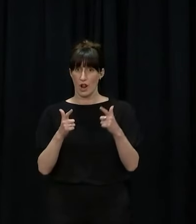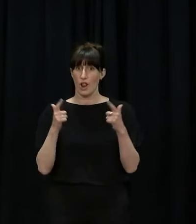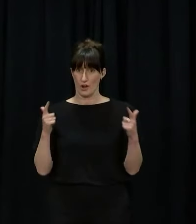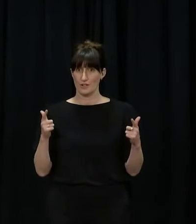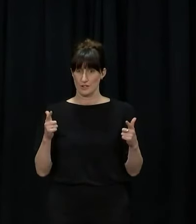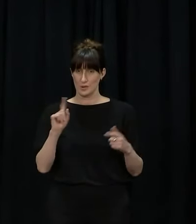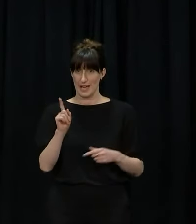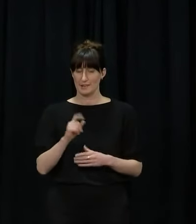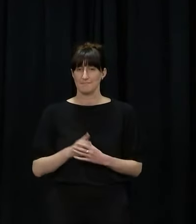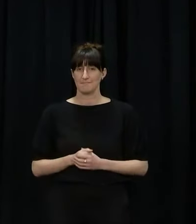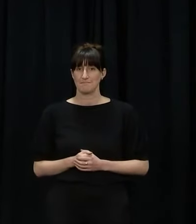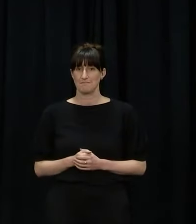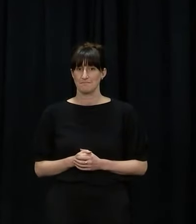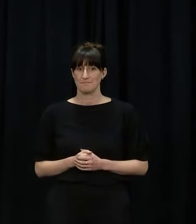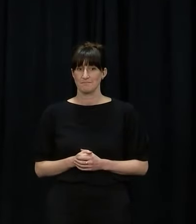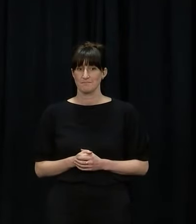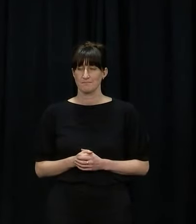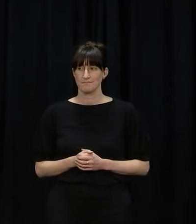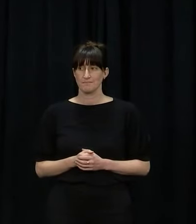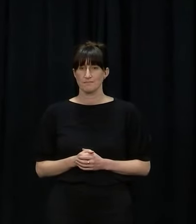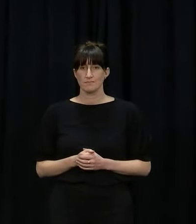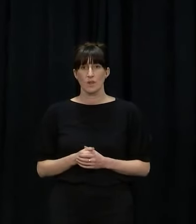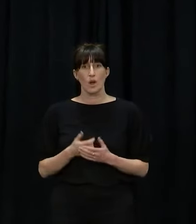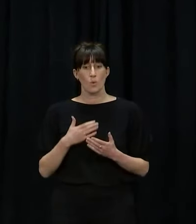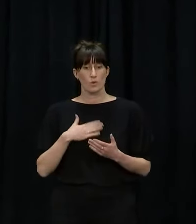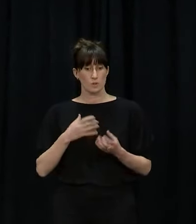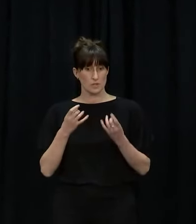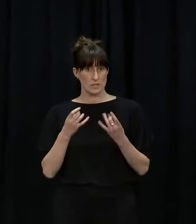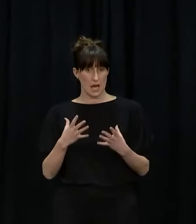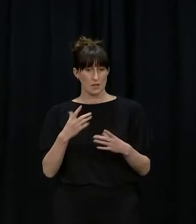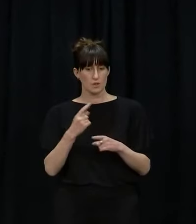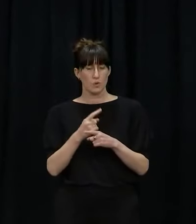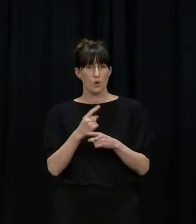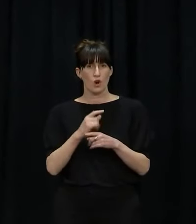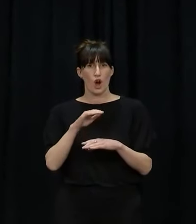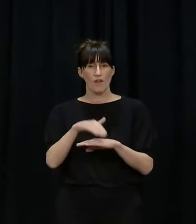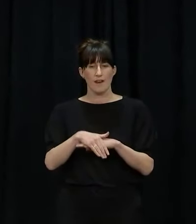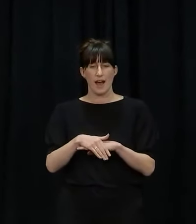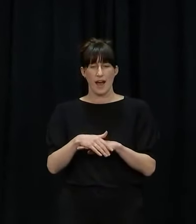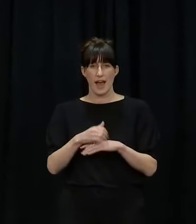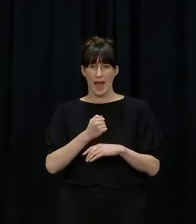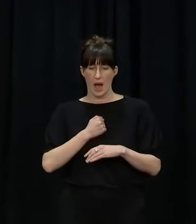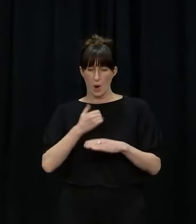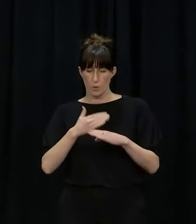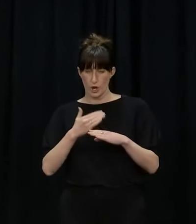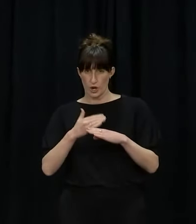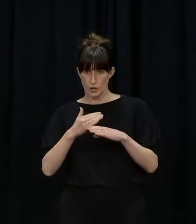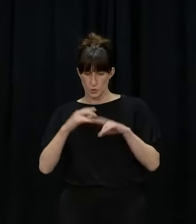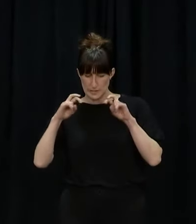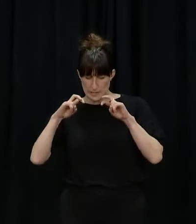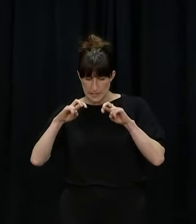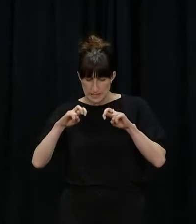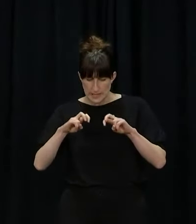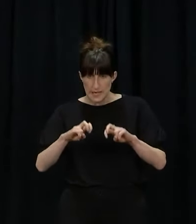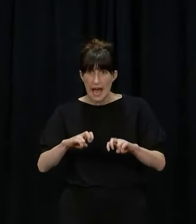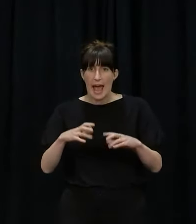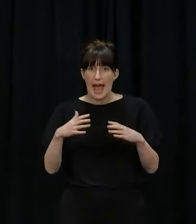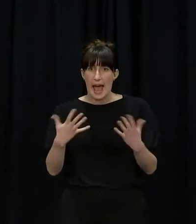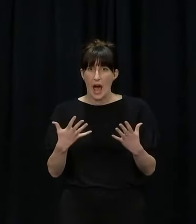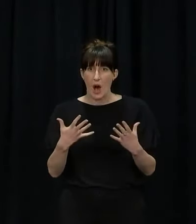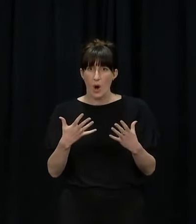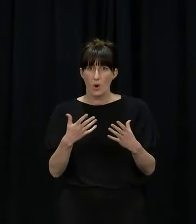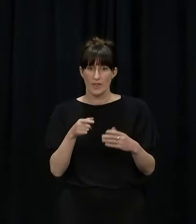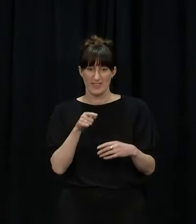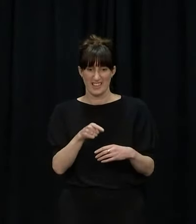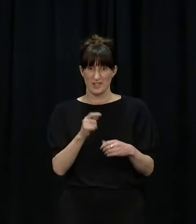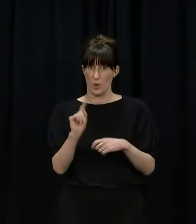update. I want to start with the latest on our work to identify the source of our outbreak. After